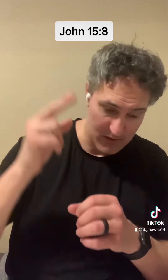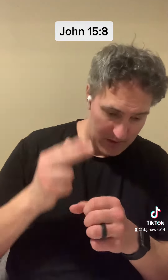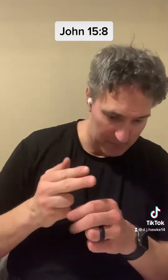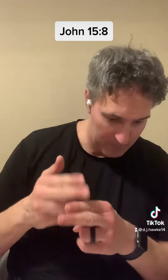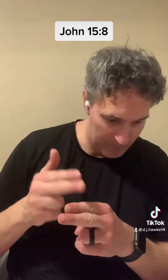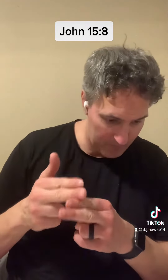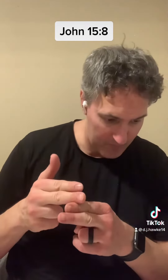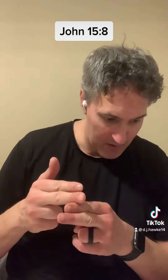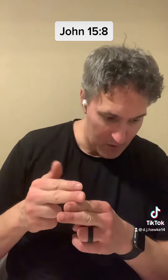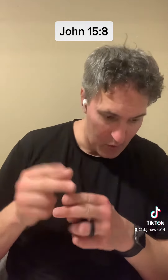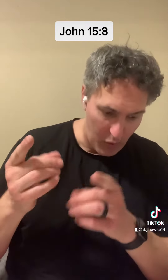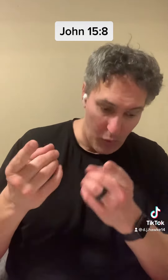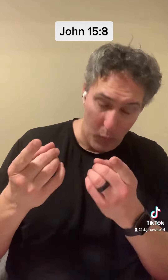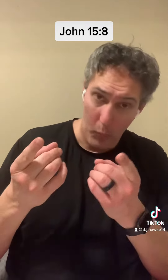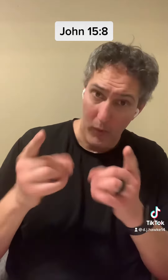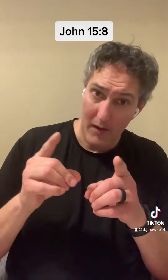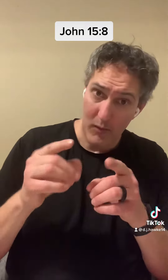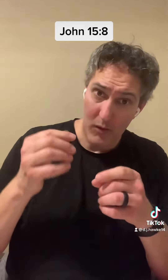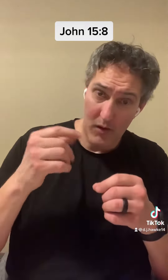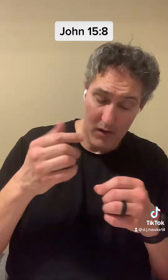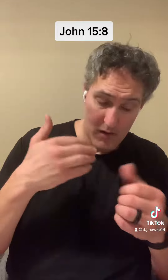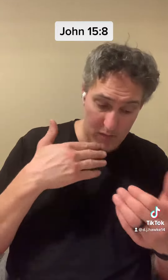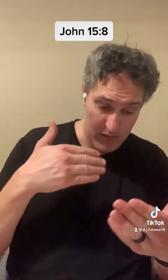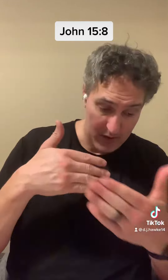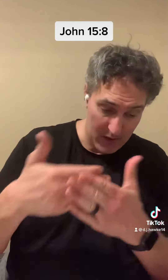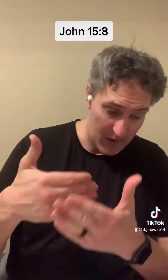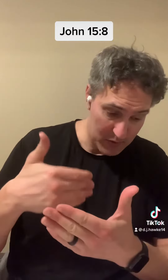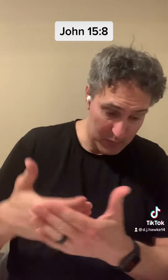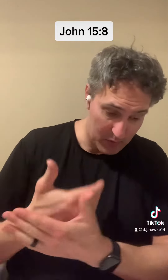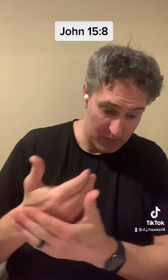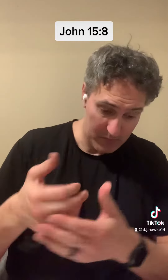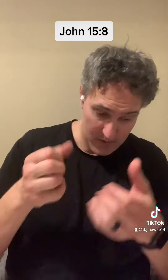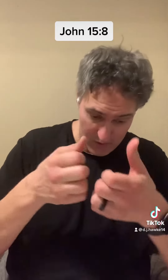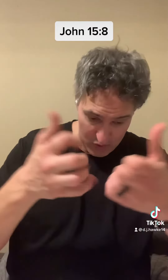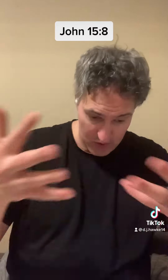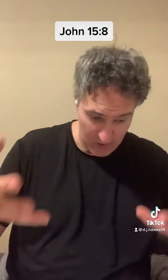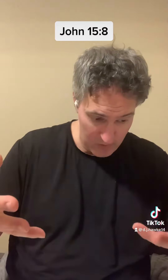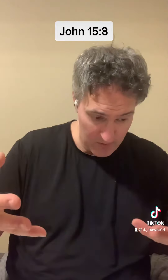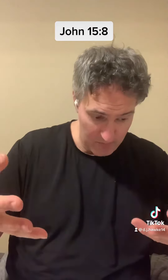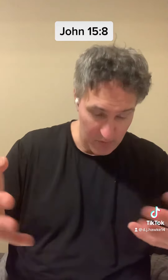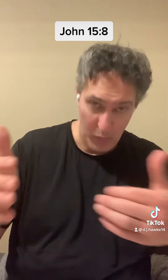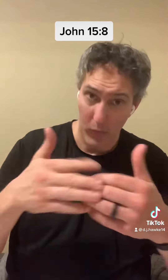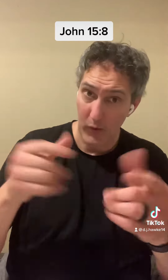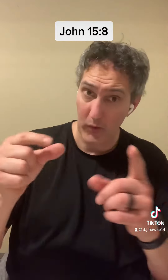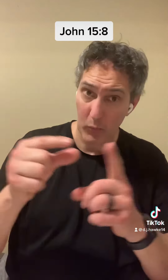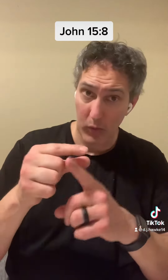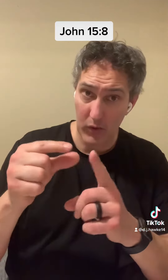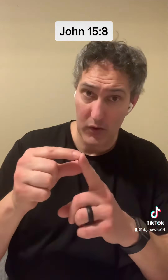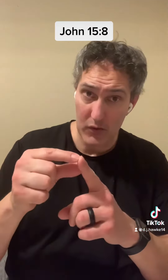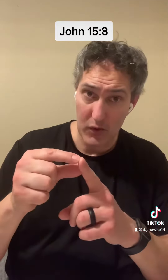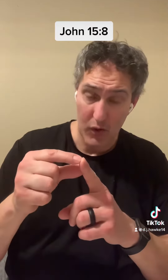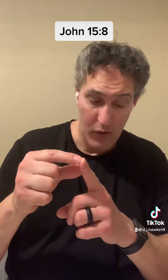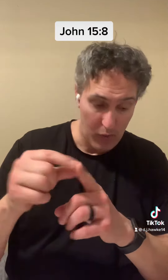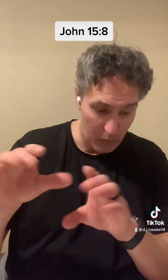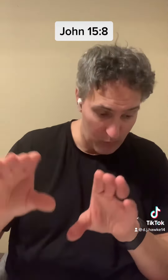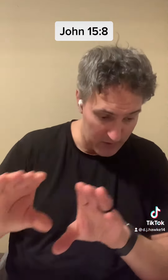name. Whenever the gospel is shared, whether in words or